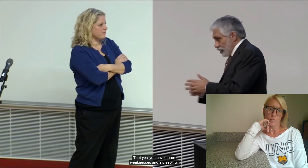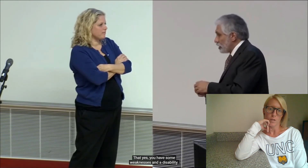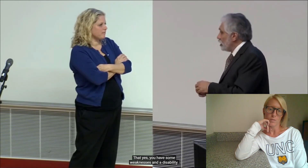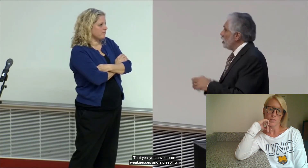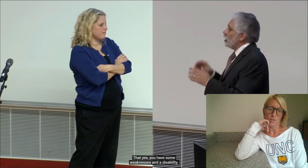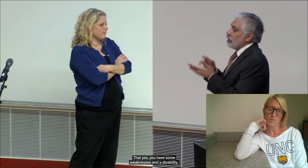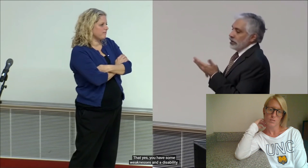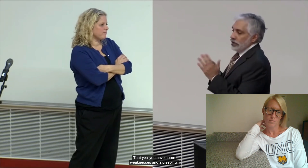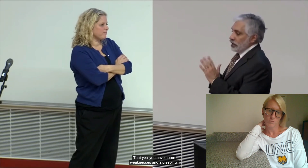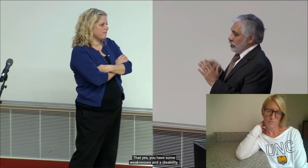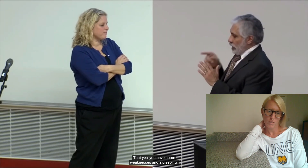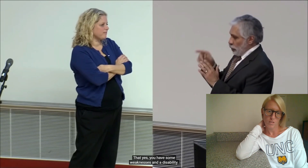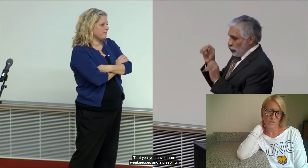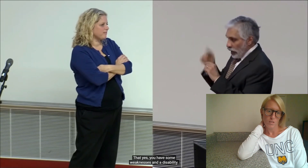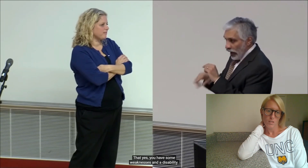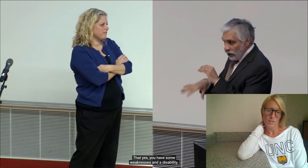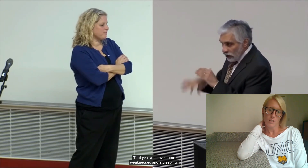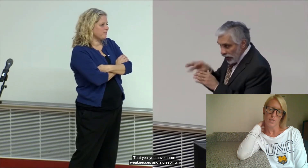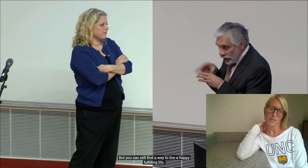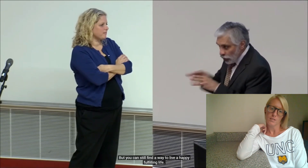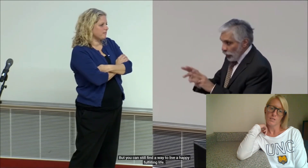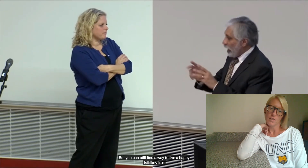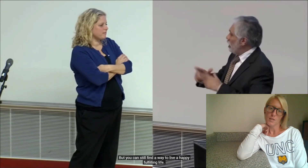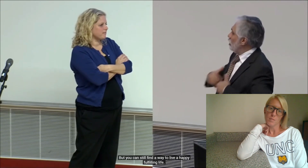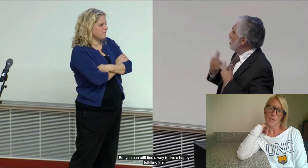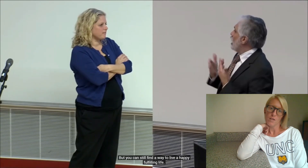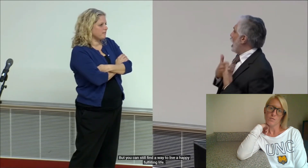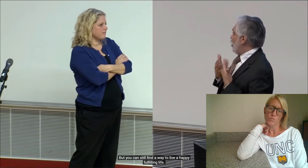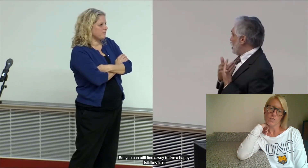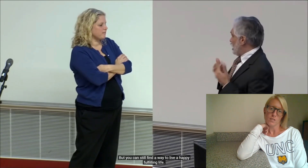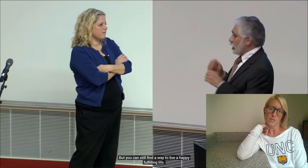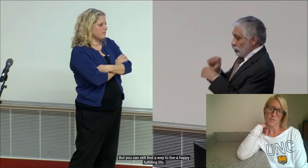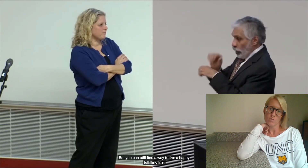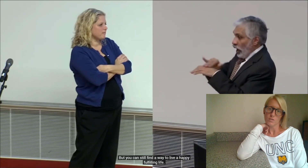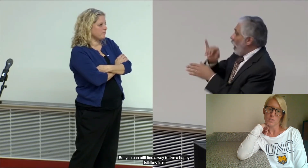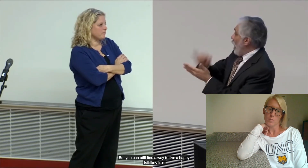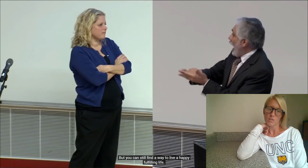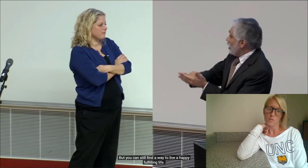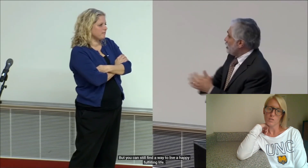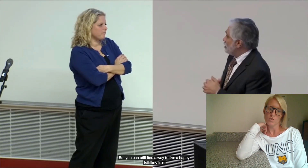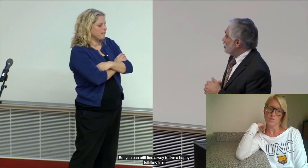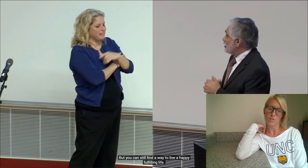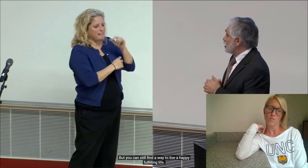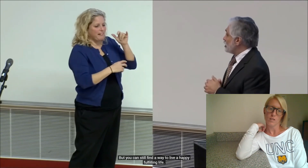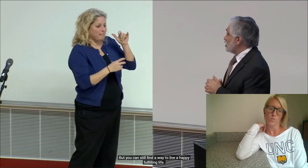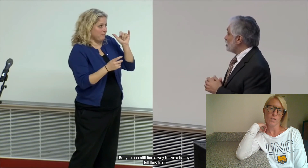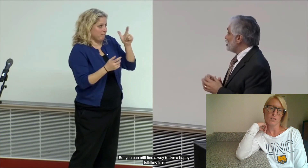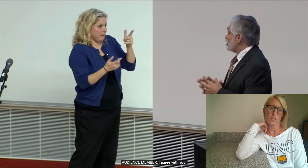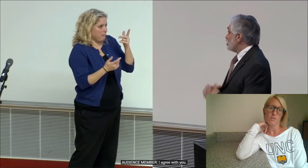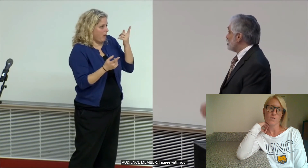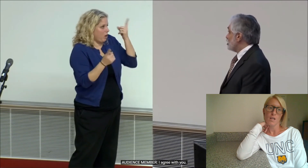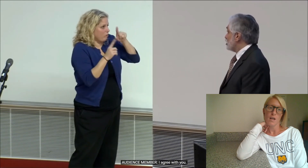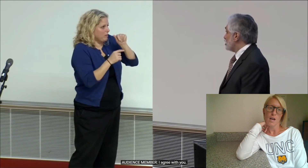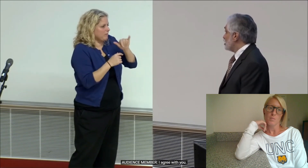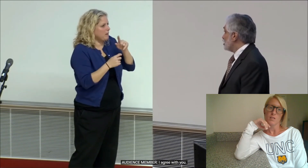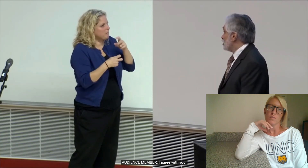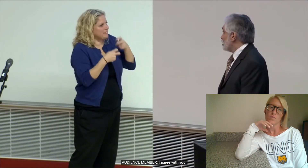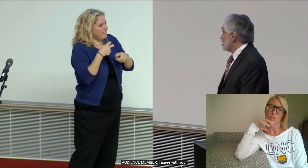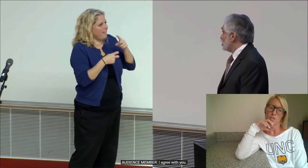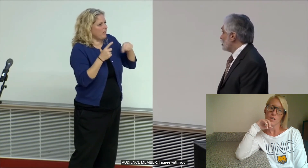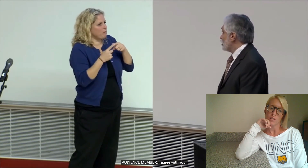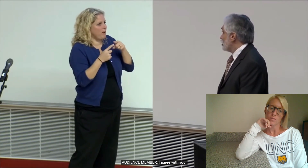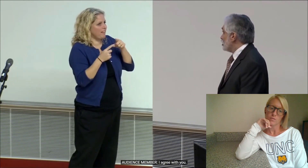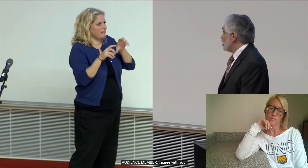and feel That better yes, about you have some weaknesses and a disability, but And yet they you may can have still some find a way to live a disabilities, happy, but you can fulfilling still life. find a way to live happy